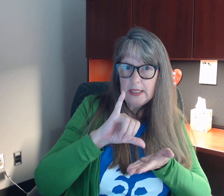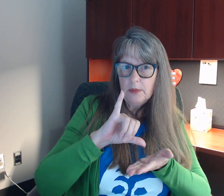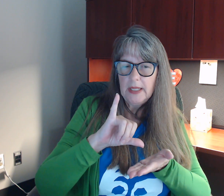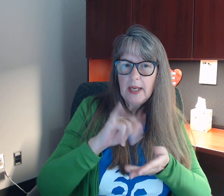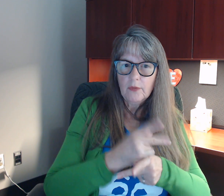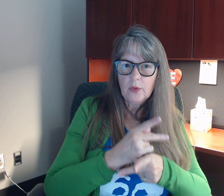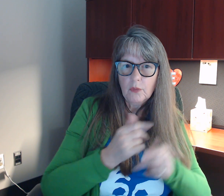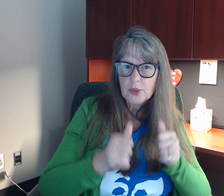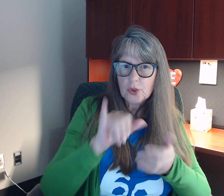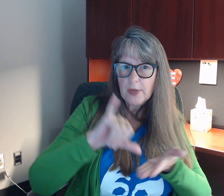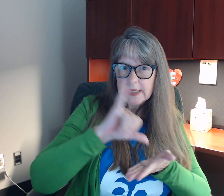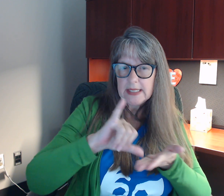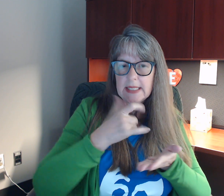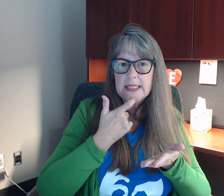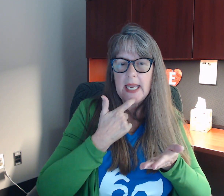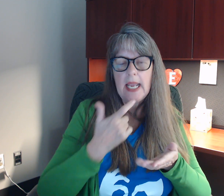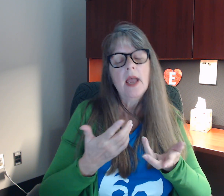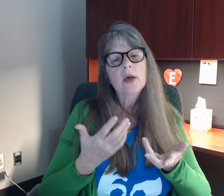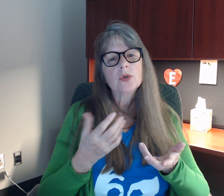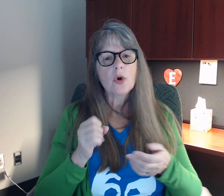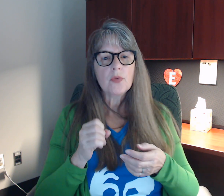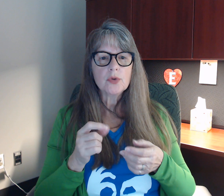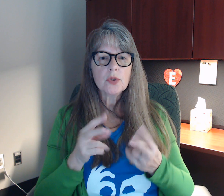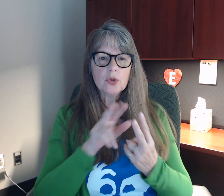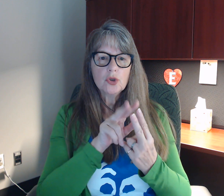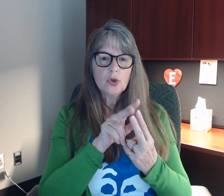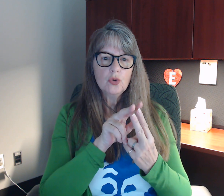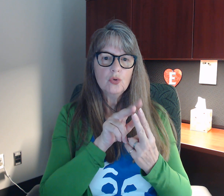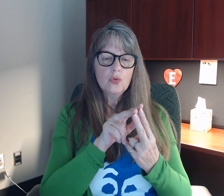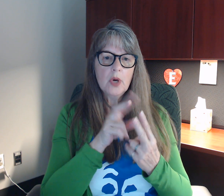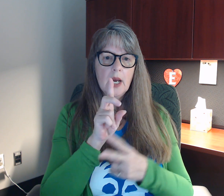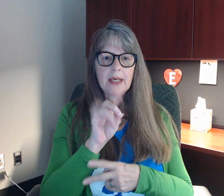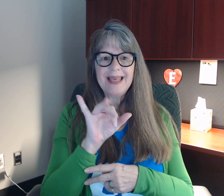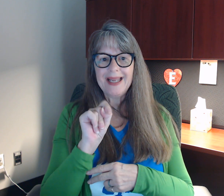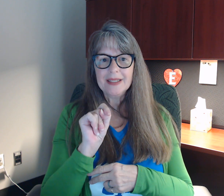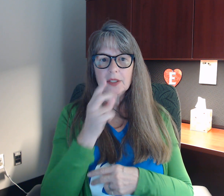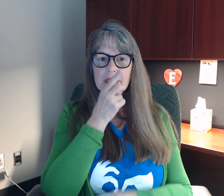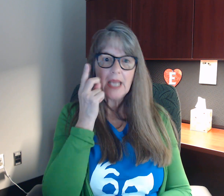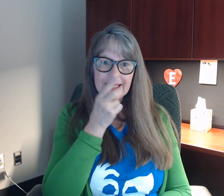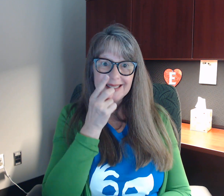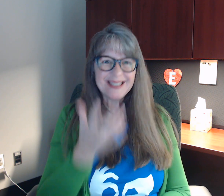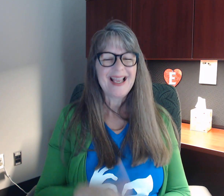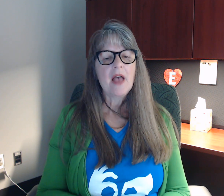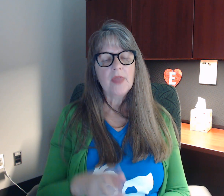Be careful of which dressings they say. So those are the two diets that I